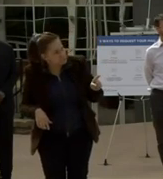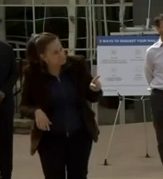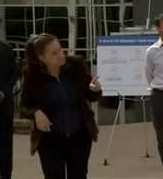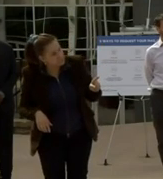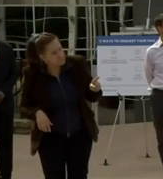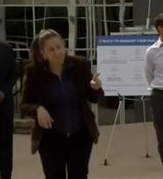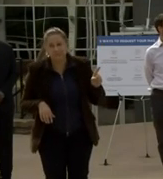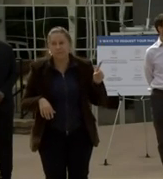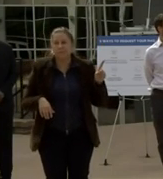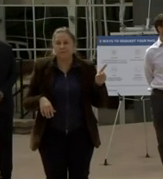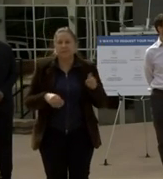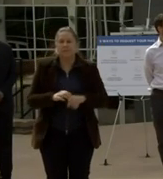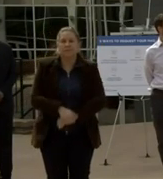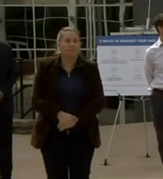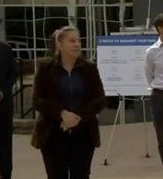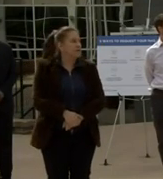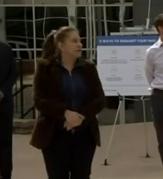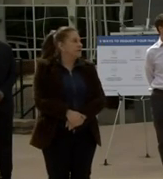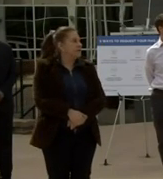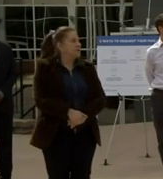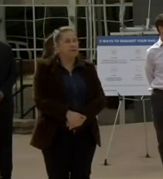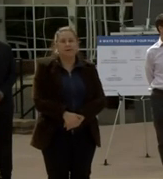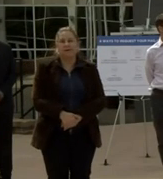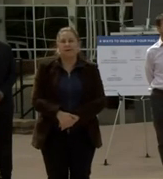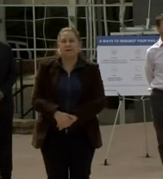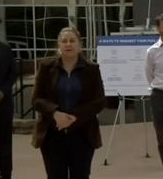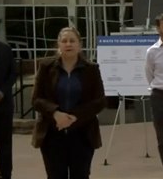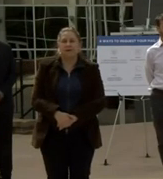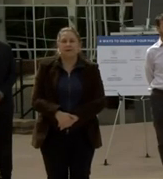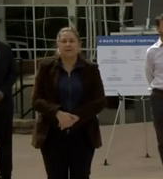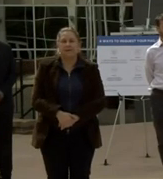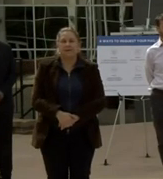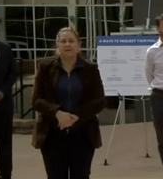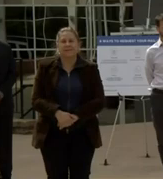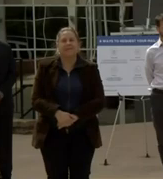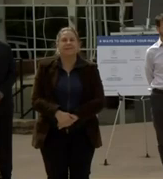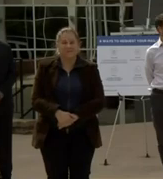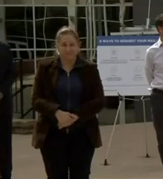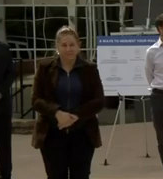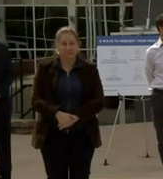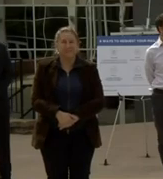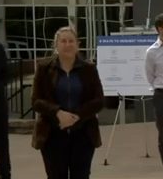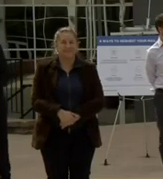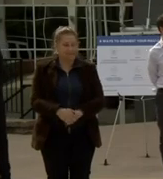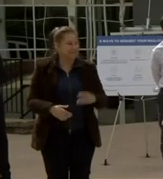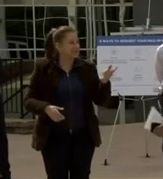Now you're getting into the board's business, so let me call the board to talk about that.